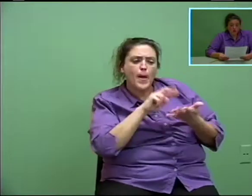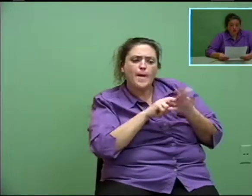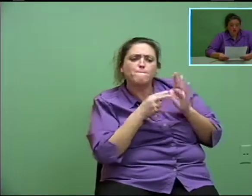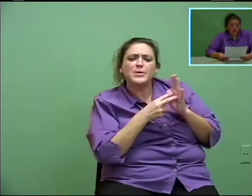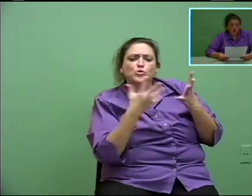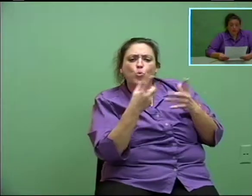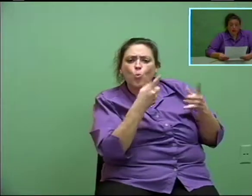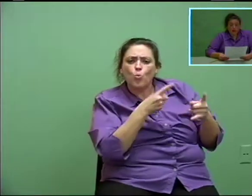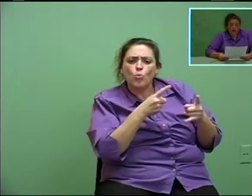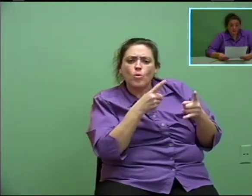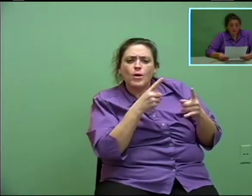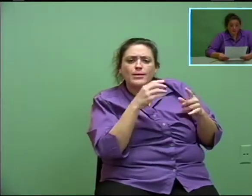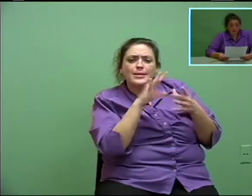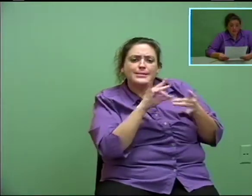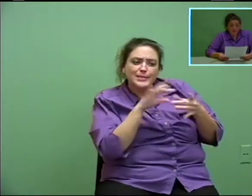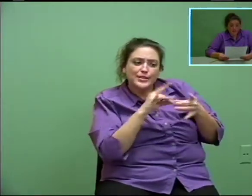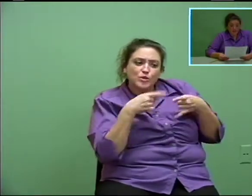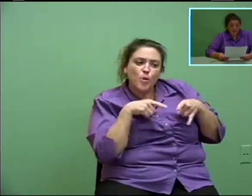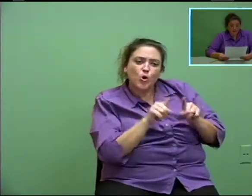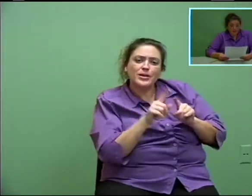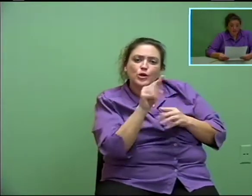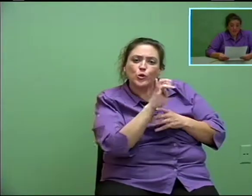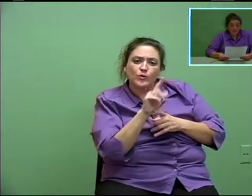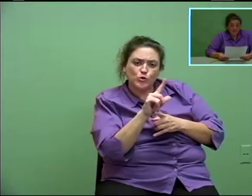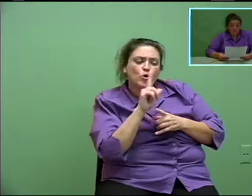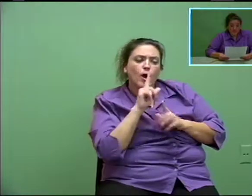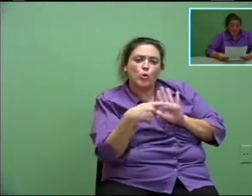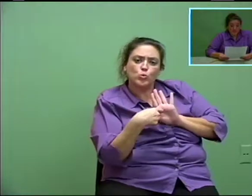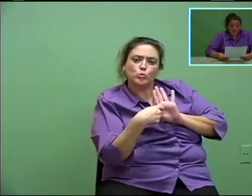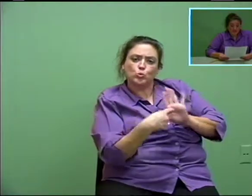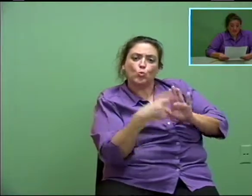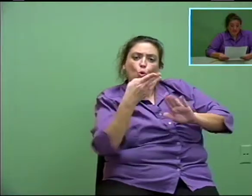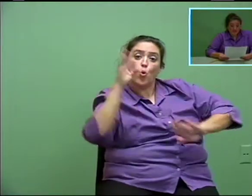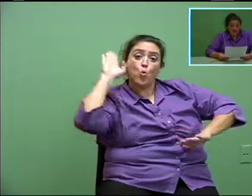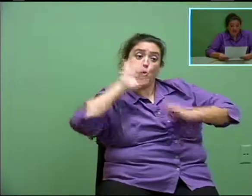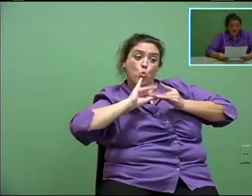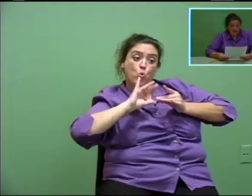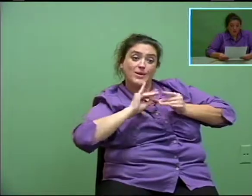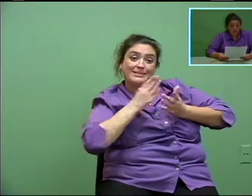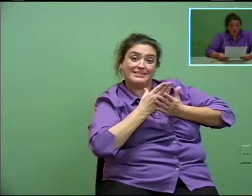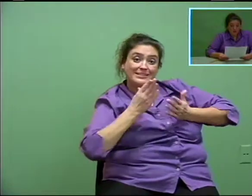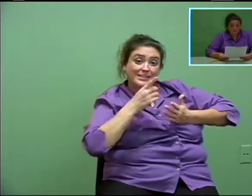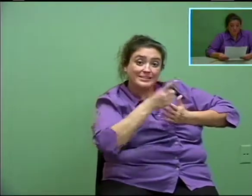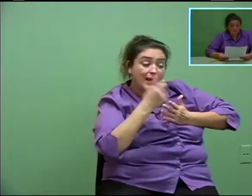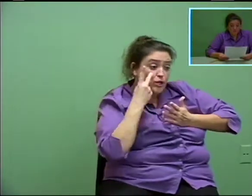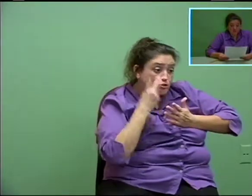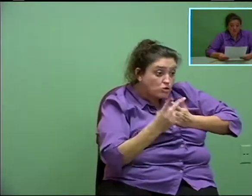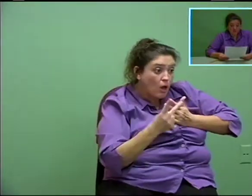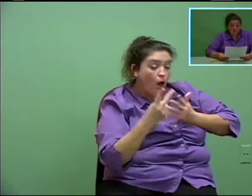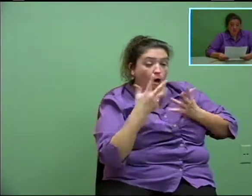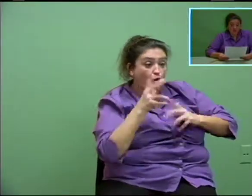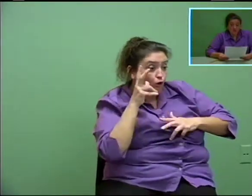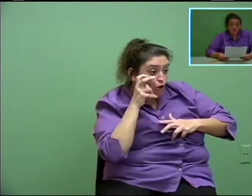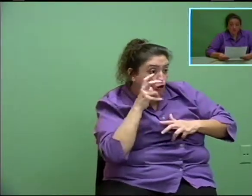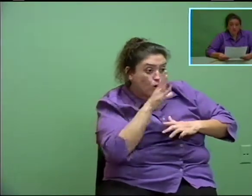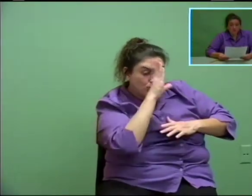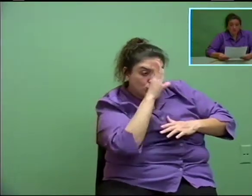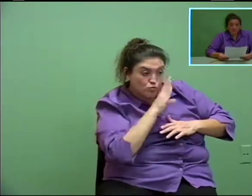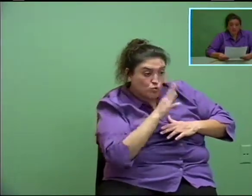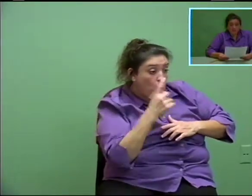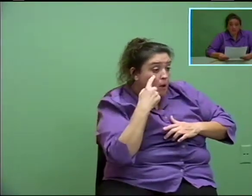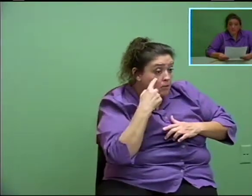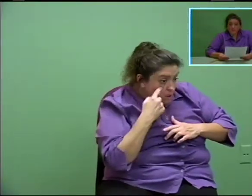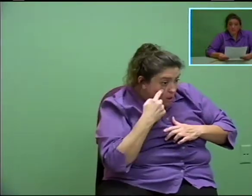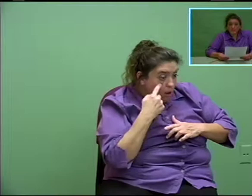who saw or heard what happened firsthand. If witnesses testified about what they themselves saw or heard,